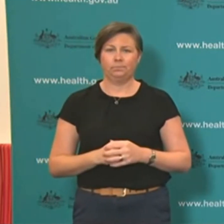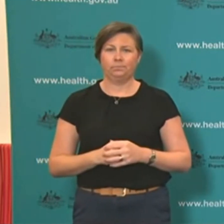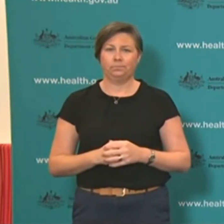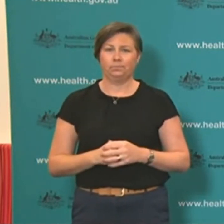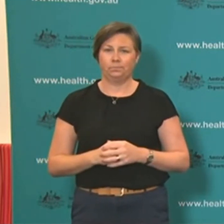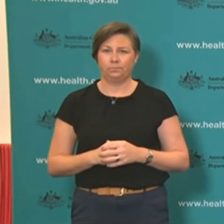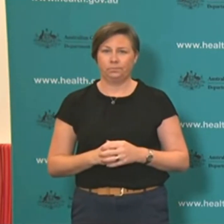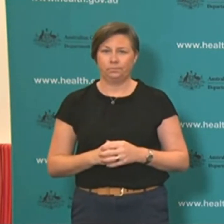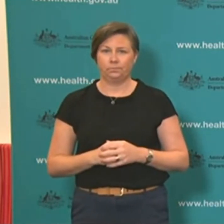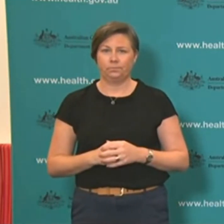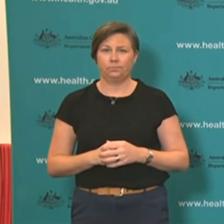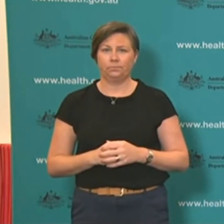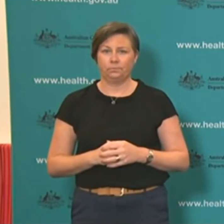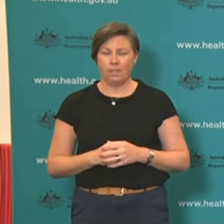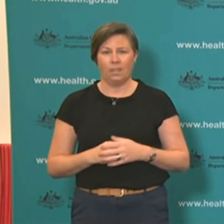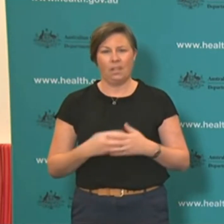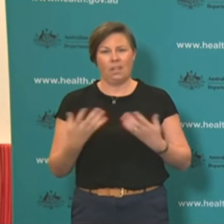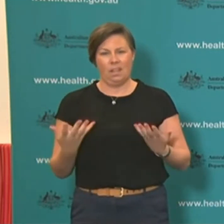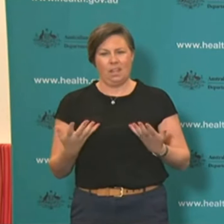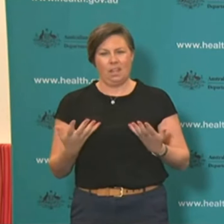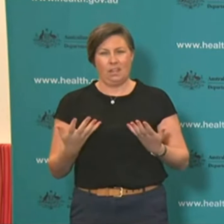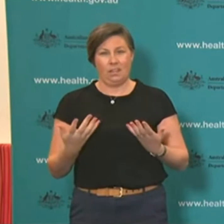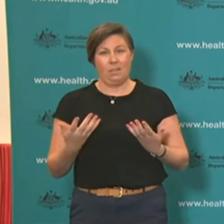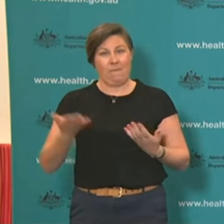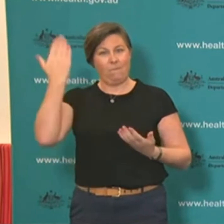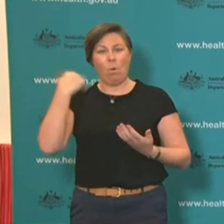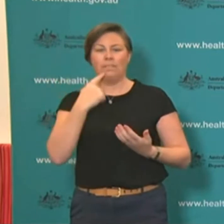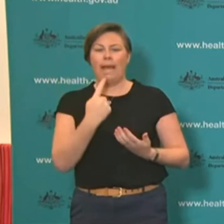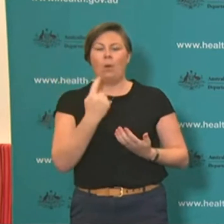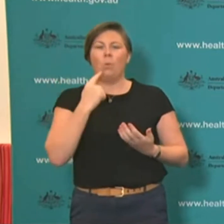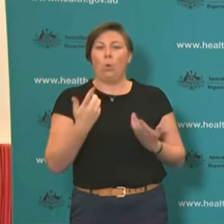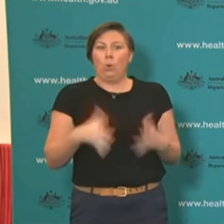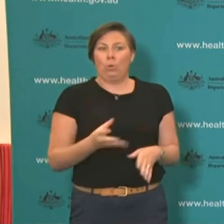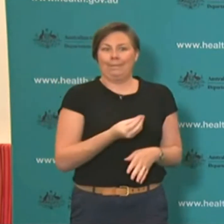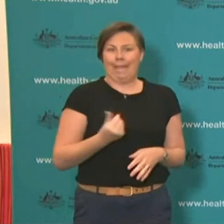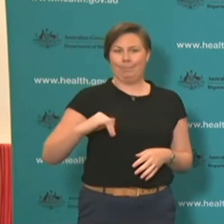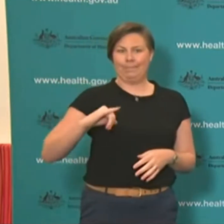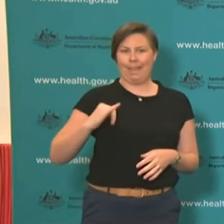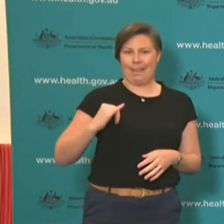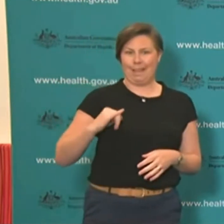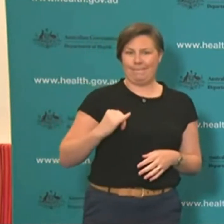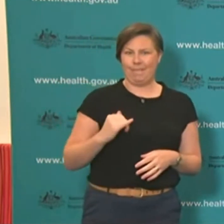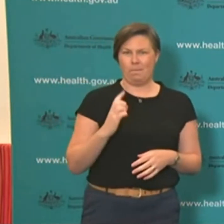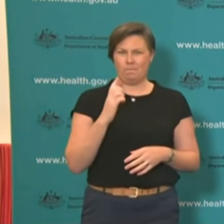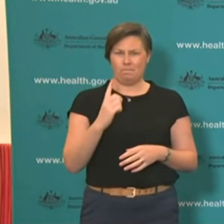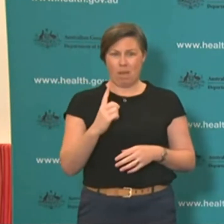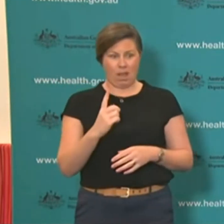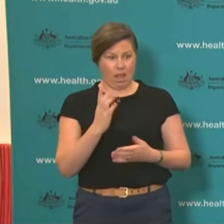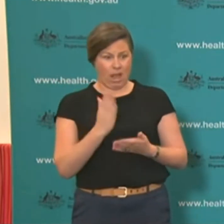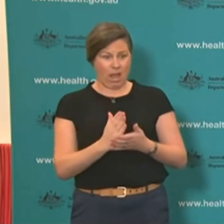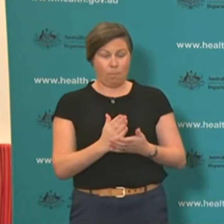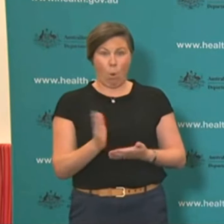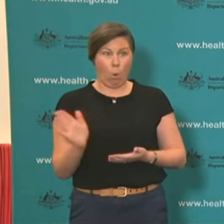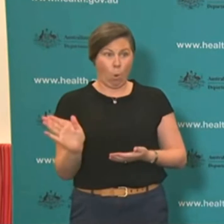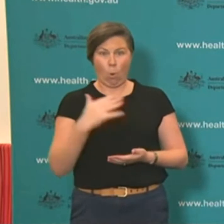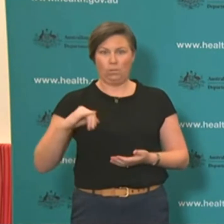lose that many staff from a single facility? Well, I think you've hit the nail on the head, Claire. The